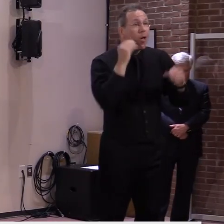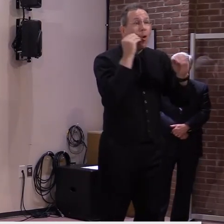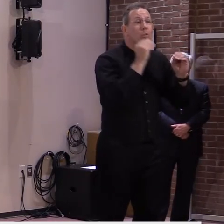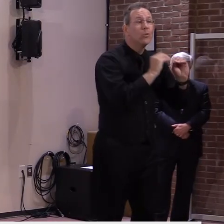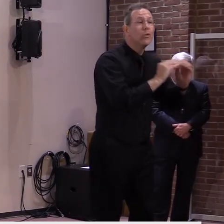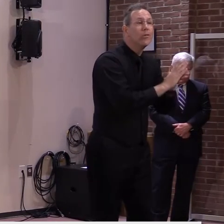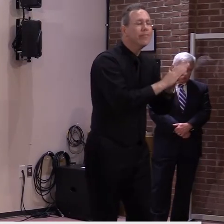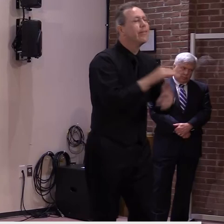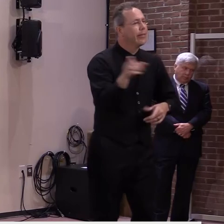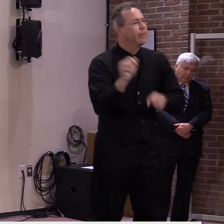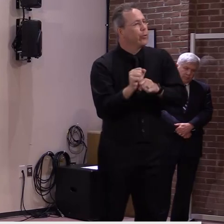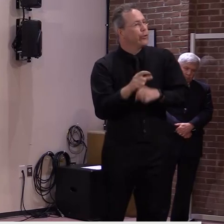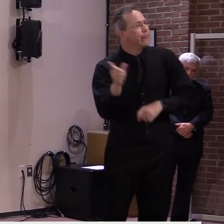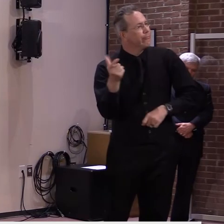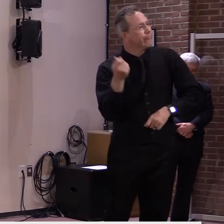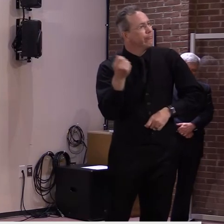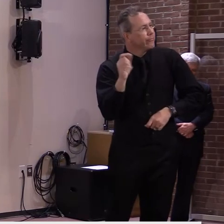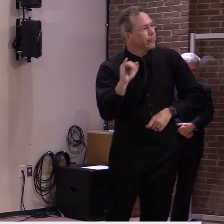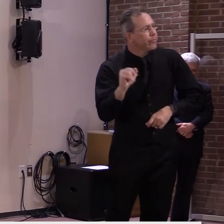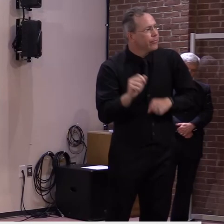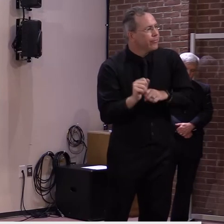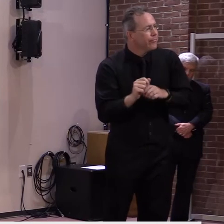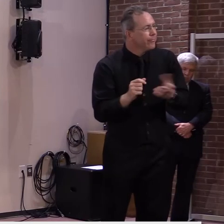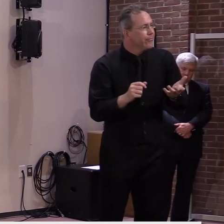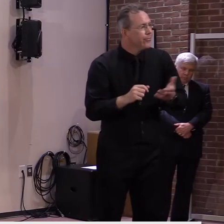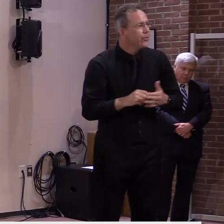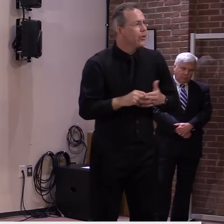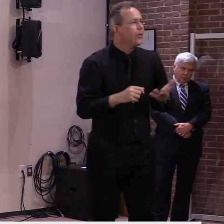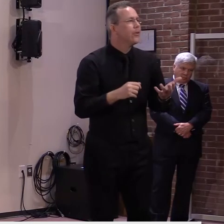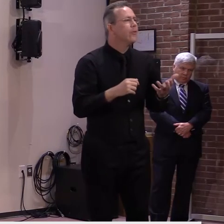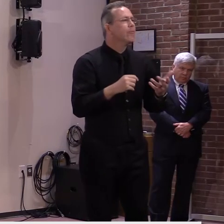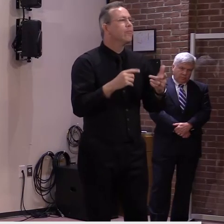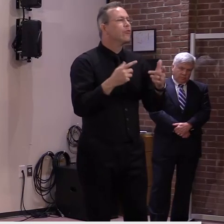chose to provide working at home for their child.